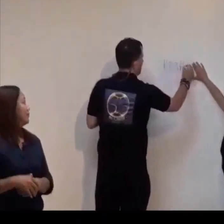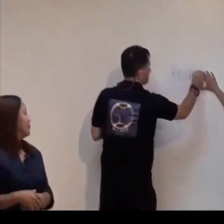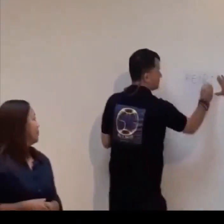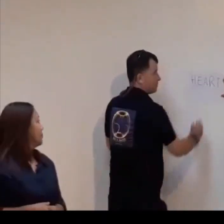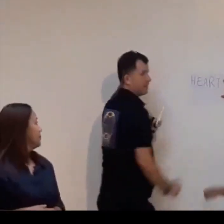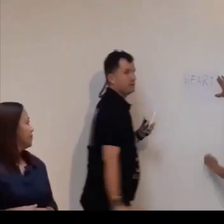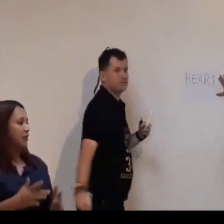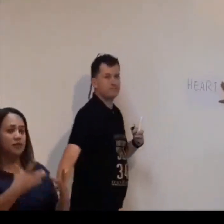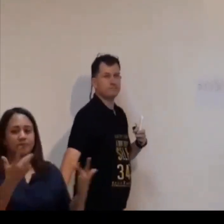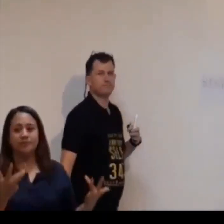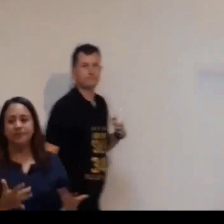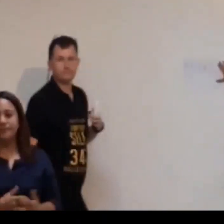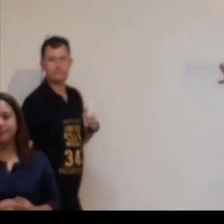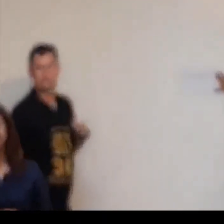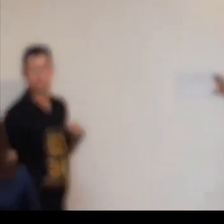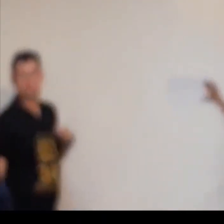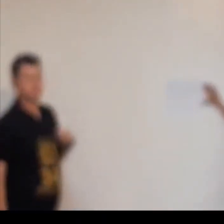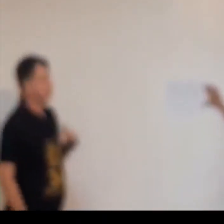heart, correct?